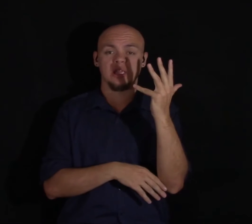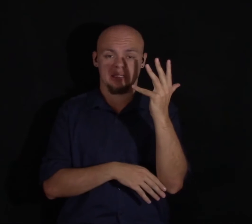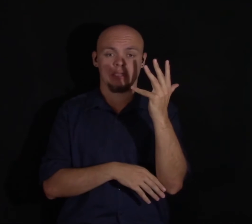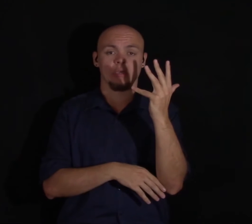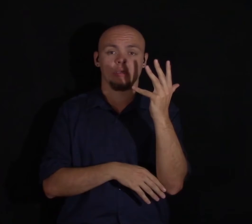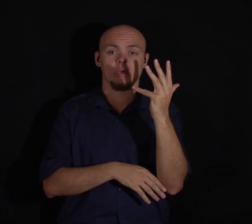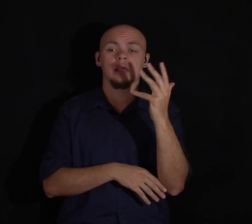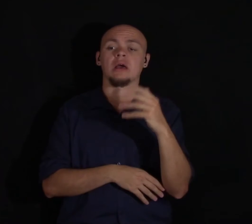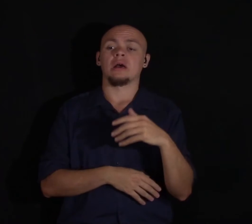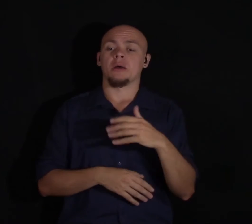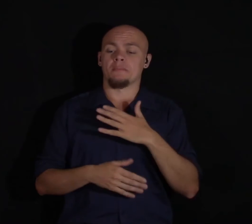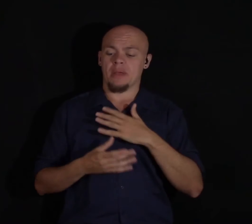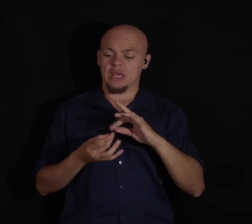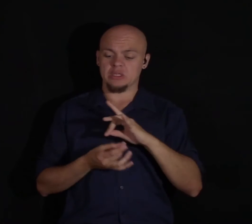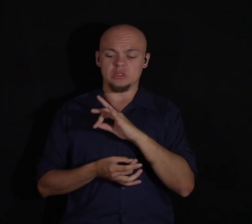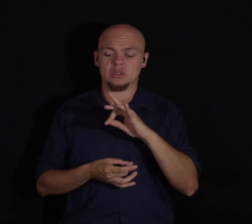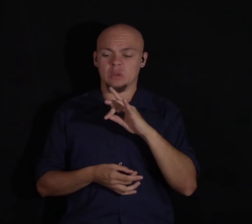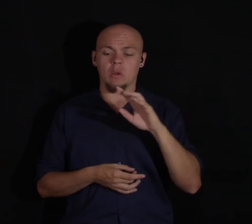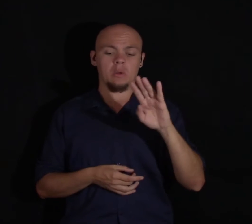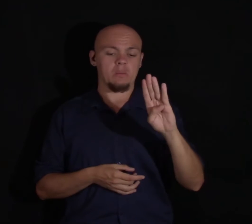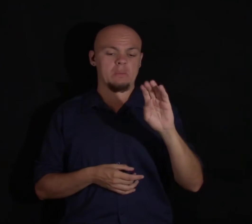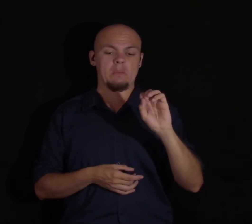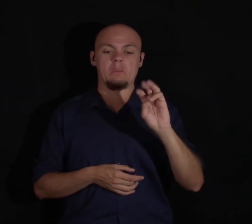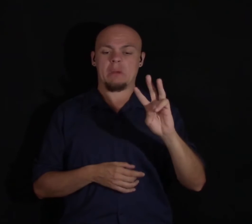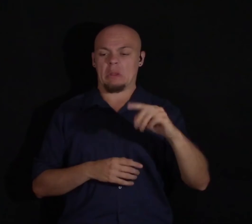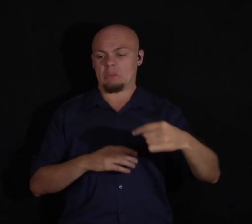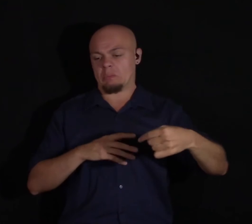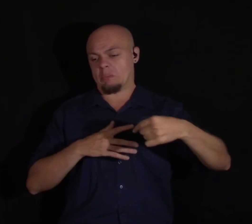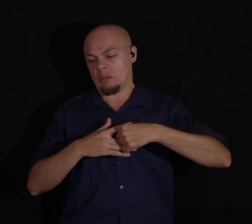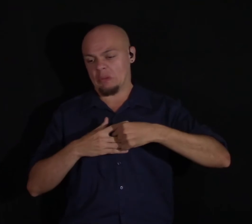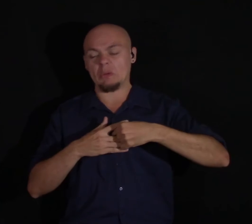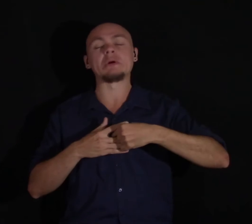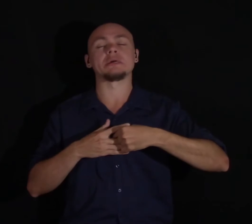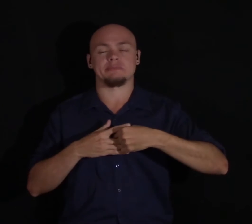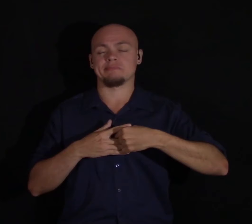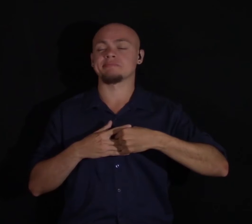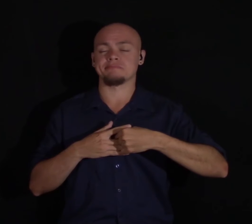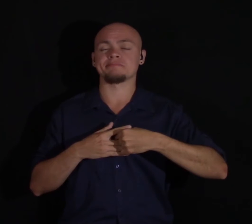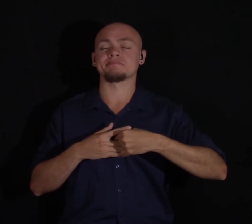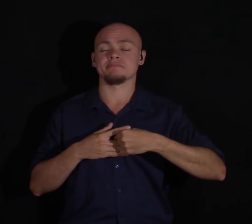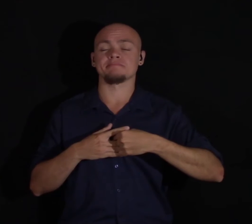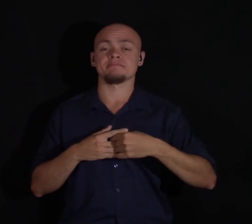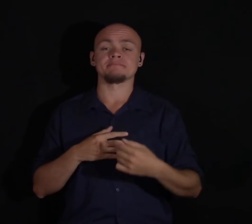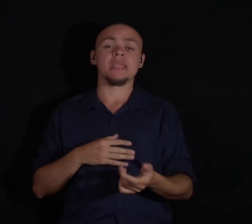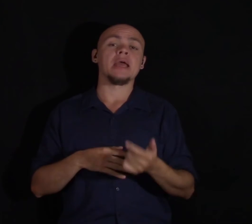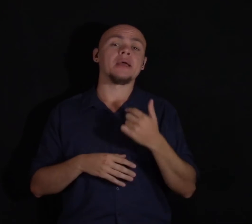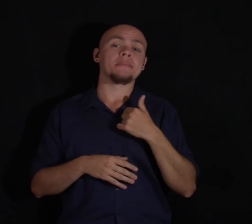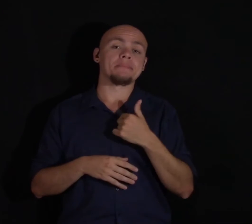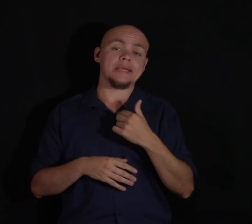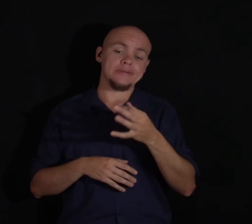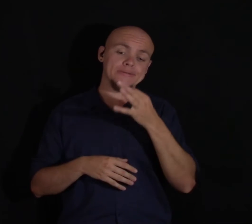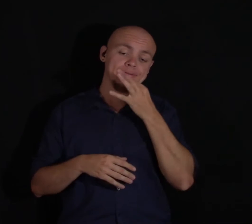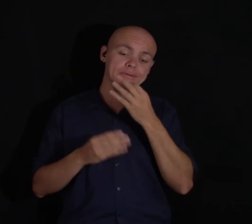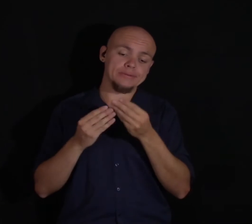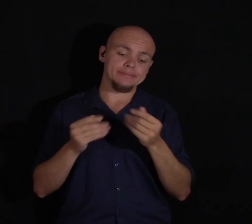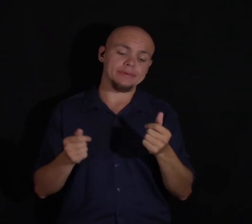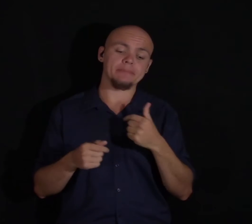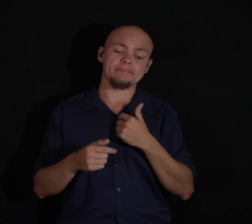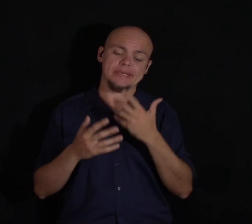soul, and I felt then that I should survive to exhibit what I shall soon cease to be, a miserable spectacle